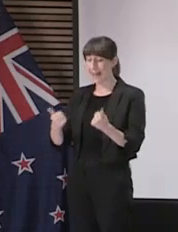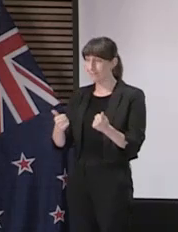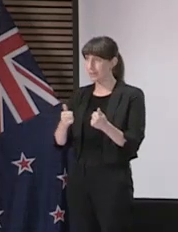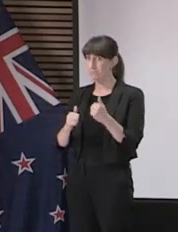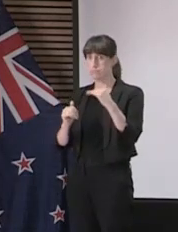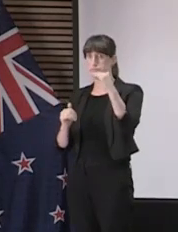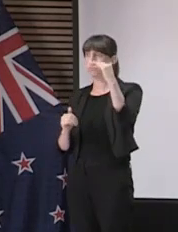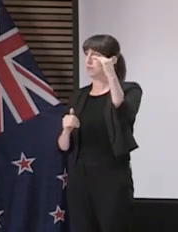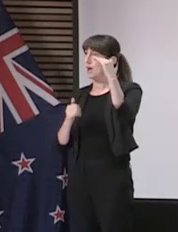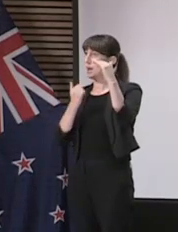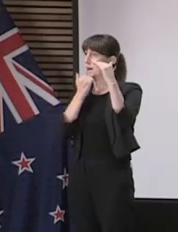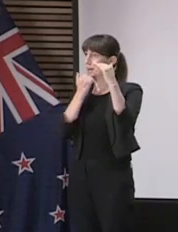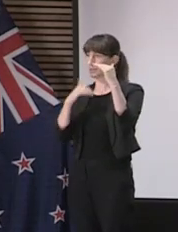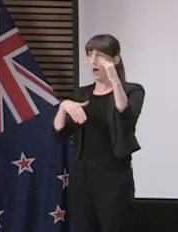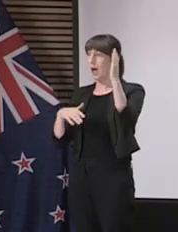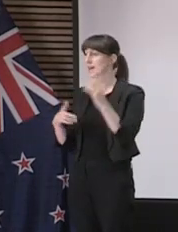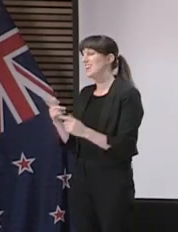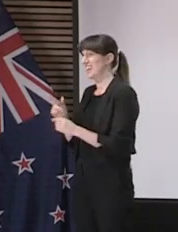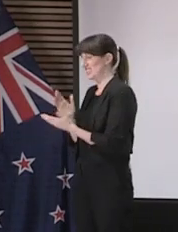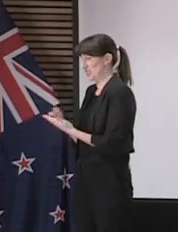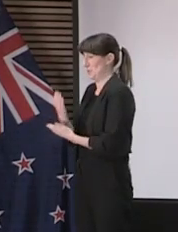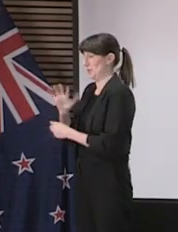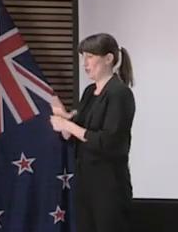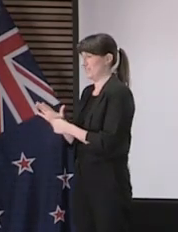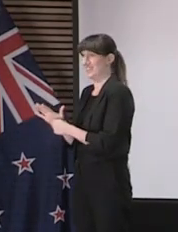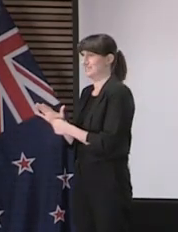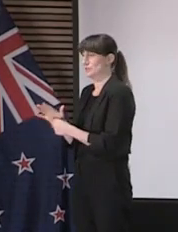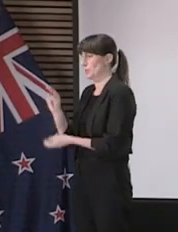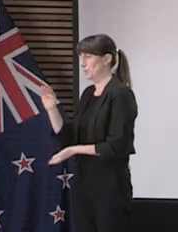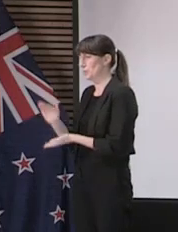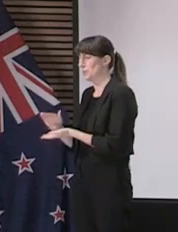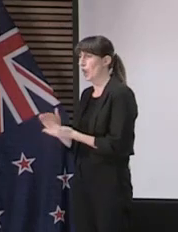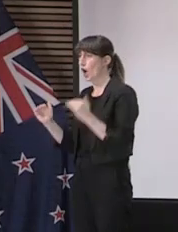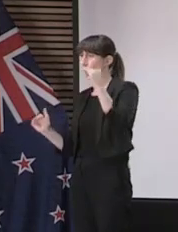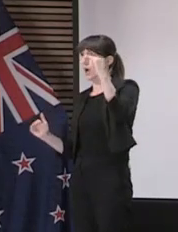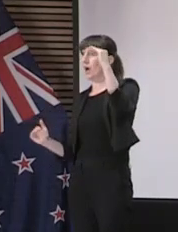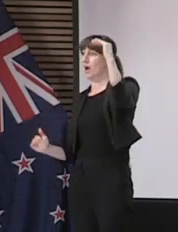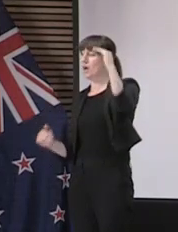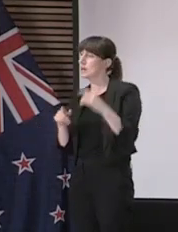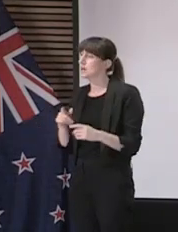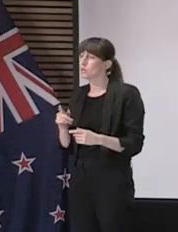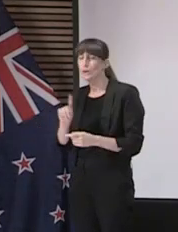imagine that will stay the case as well, given we've got a smaller amount of new cases. Yes. So does that actually mean anything in